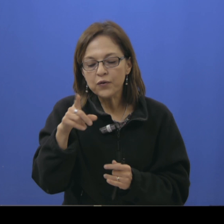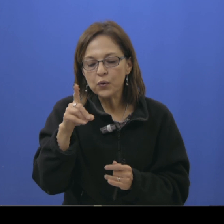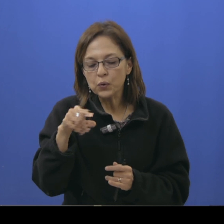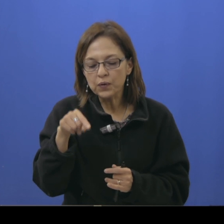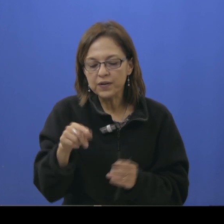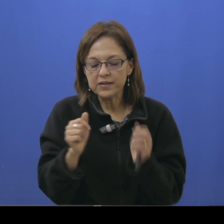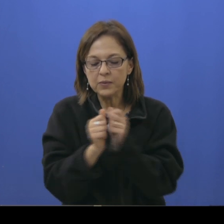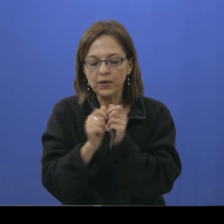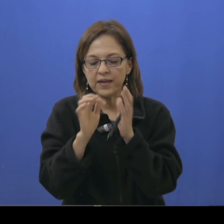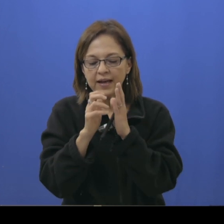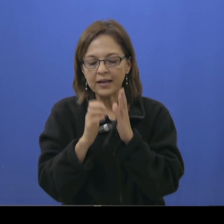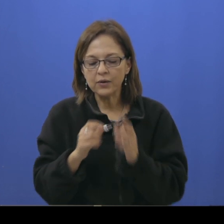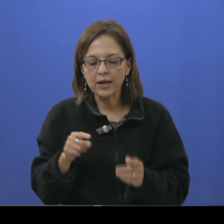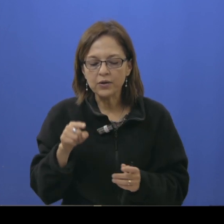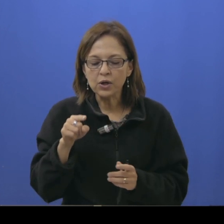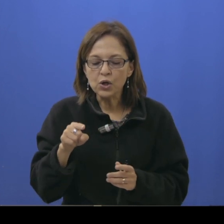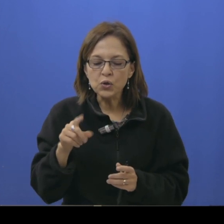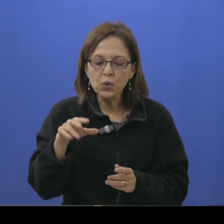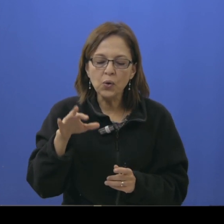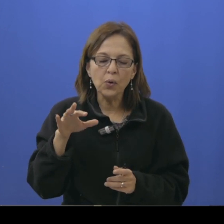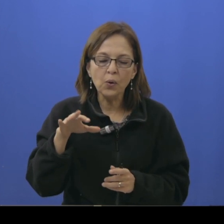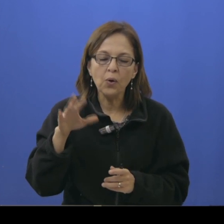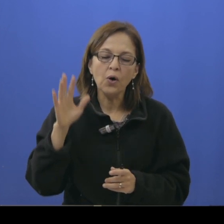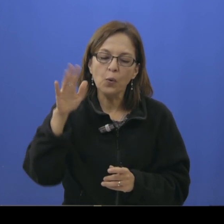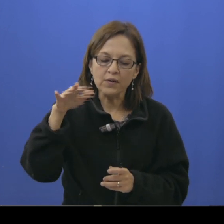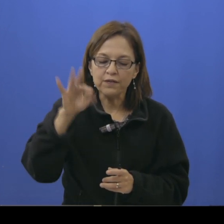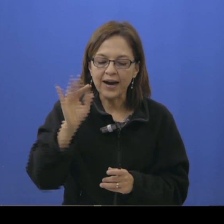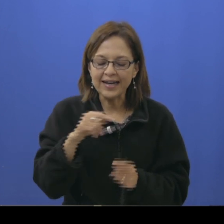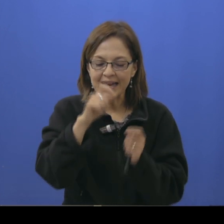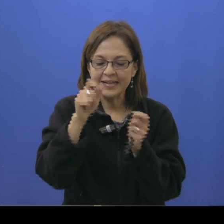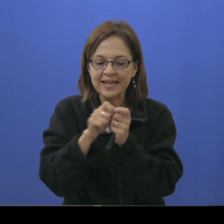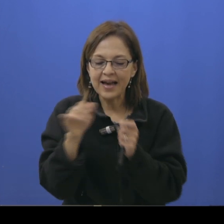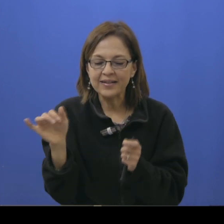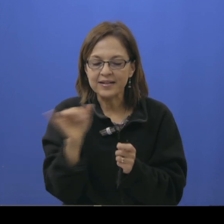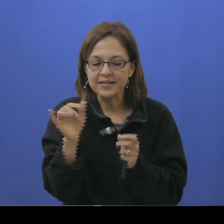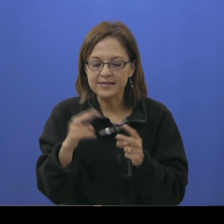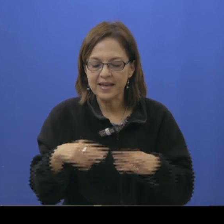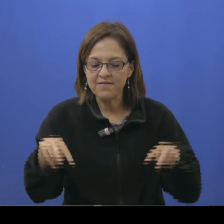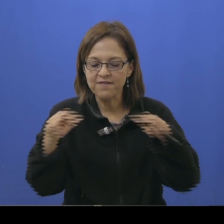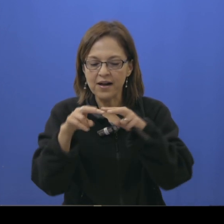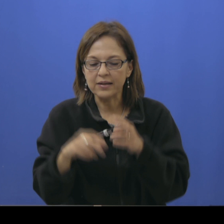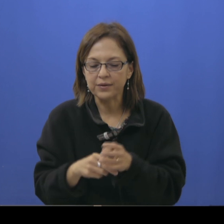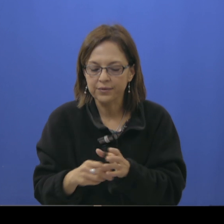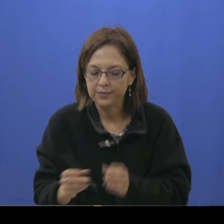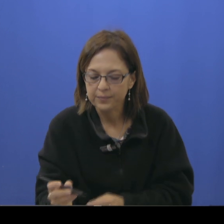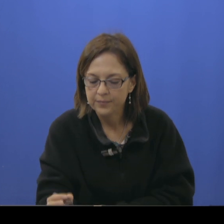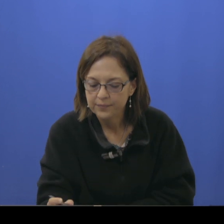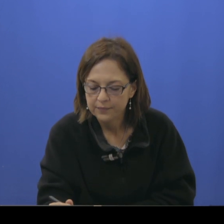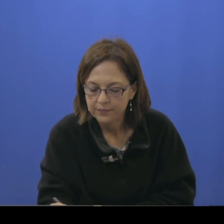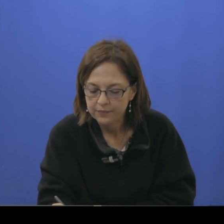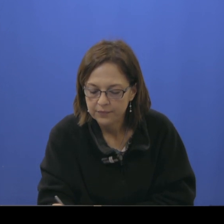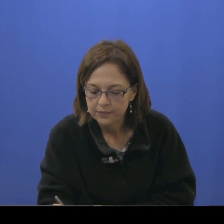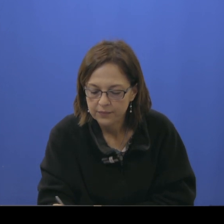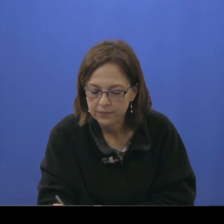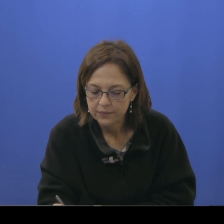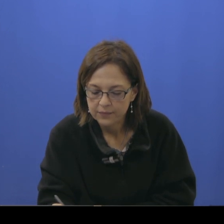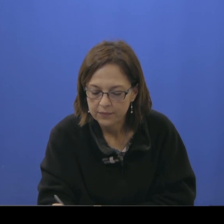If you do this with a calculator, you will find exactly the same value.